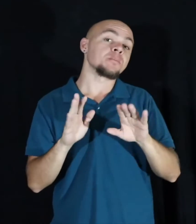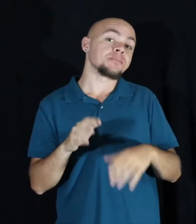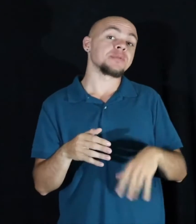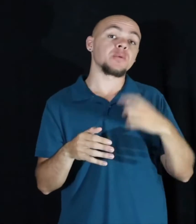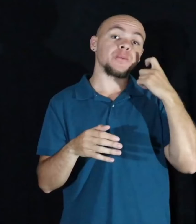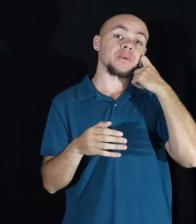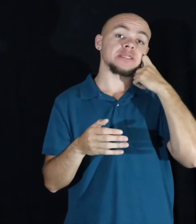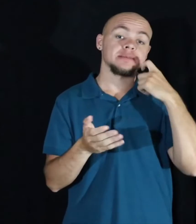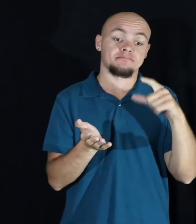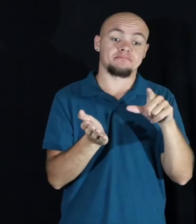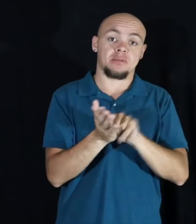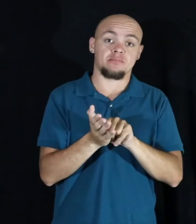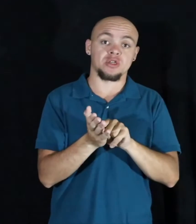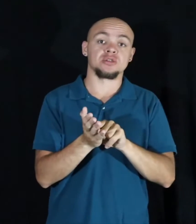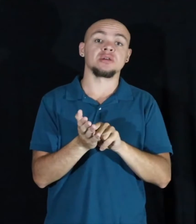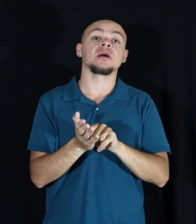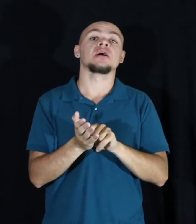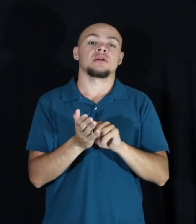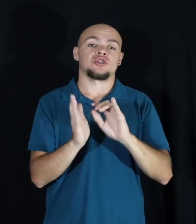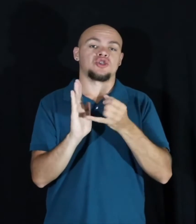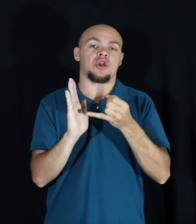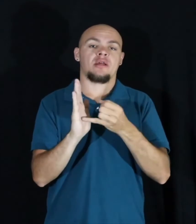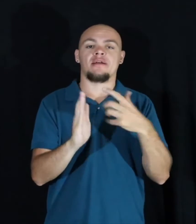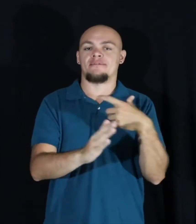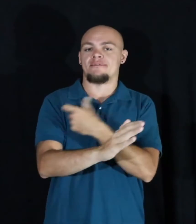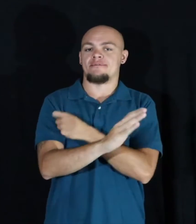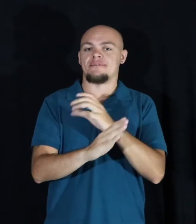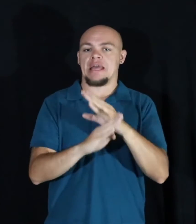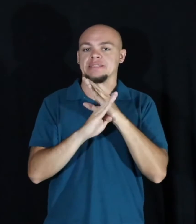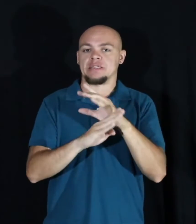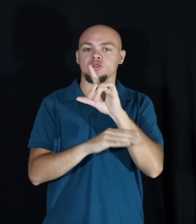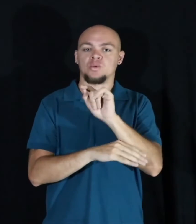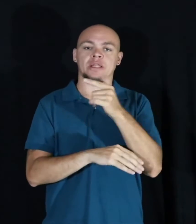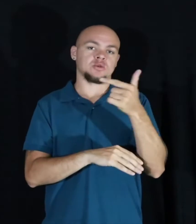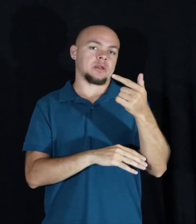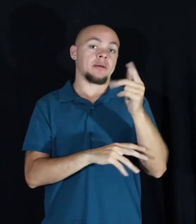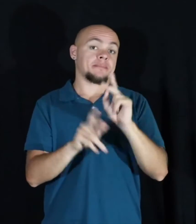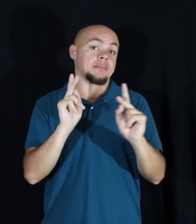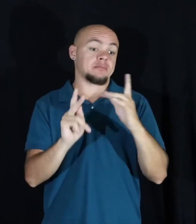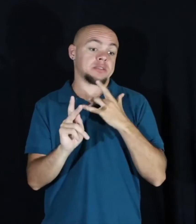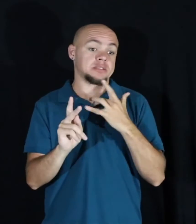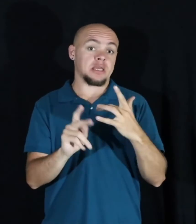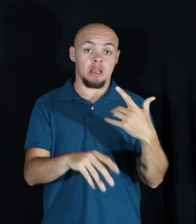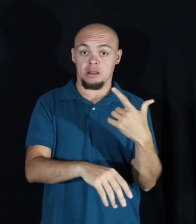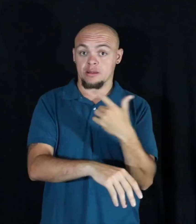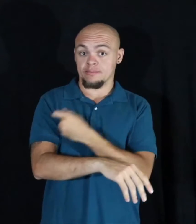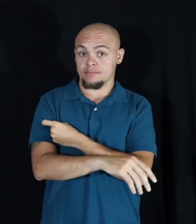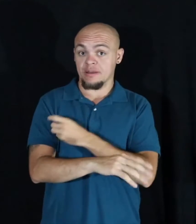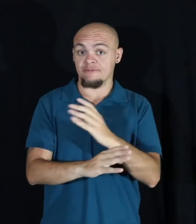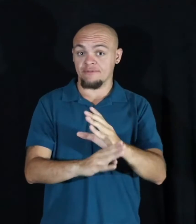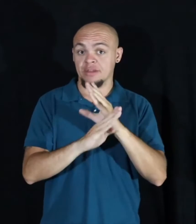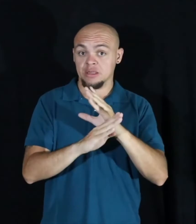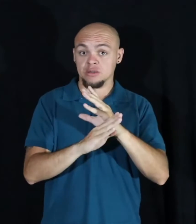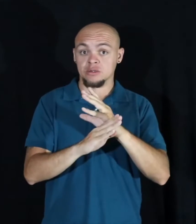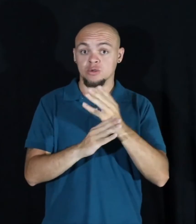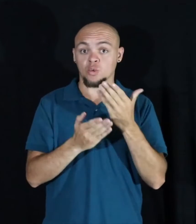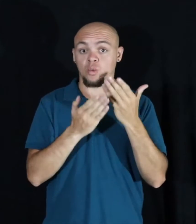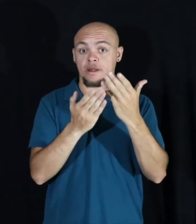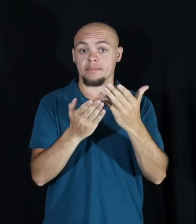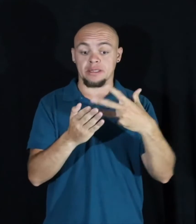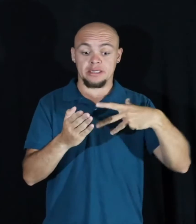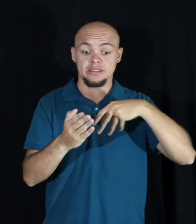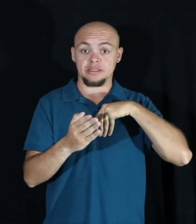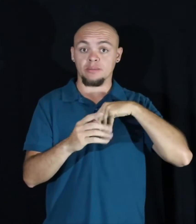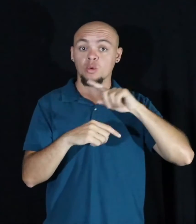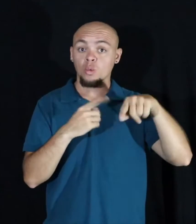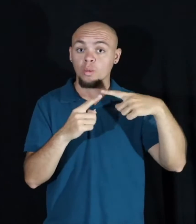published in the journal Vaccines in December 2021 showed that people were more likely to take COVID-19 vaccine recommendations from